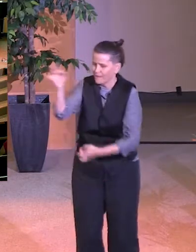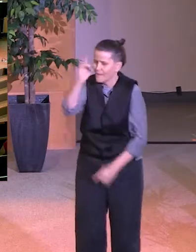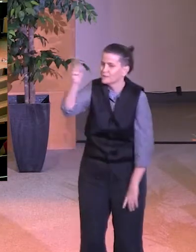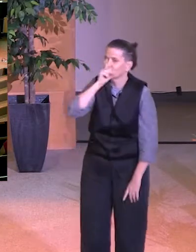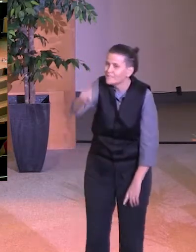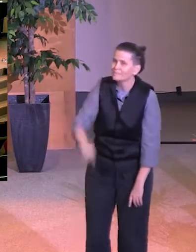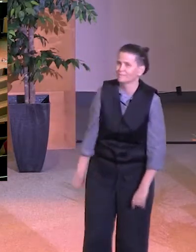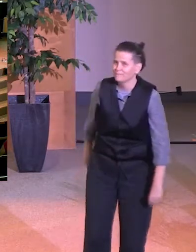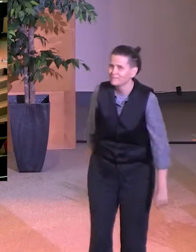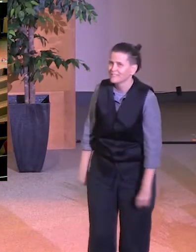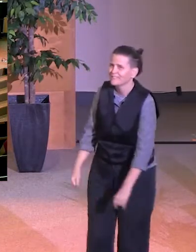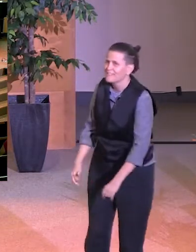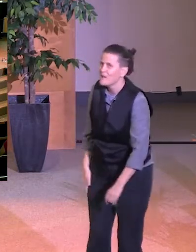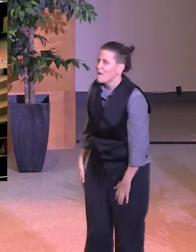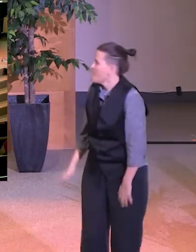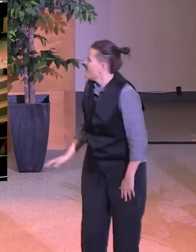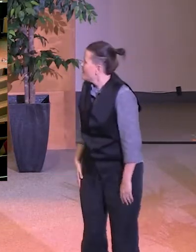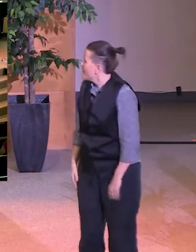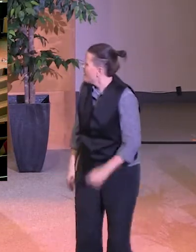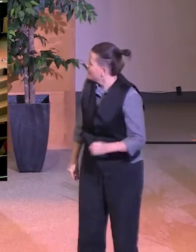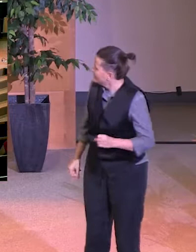Spirit is real.